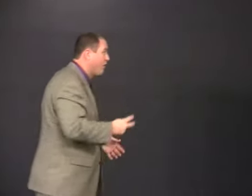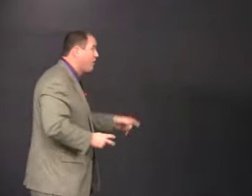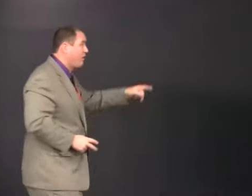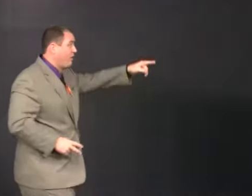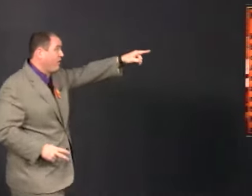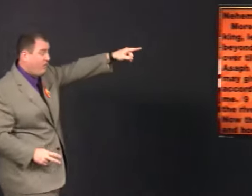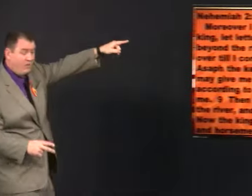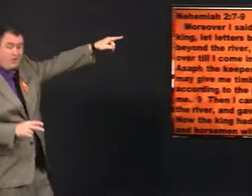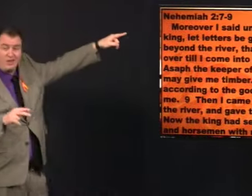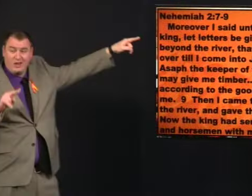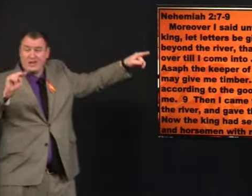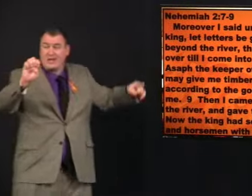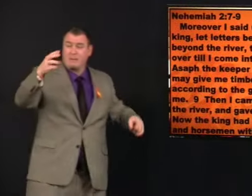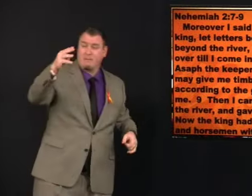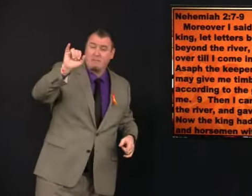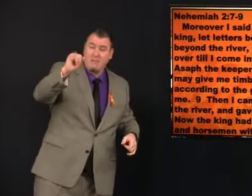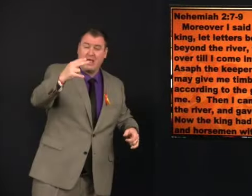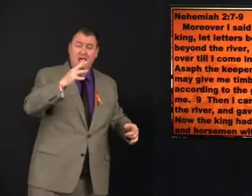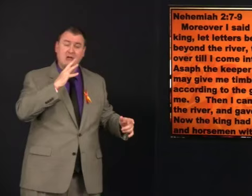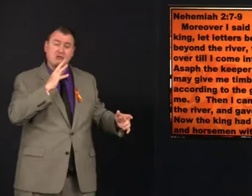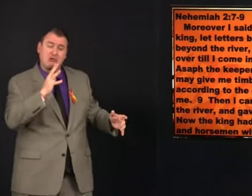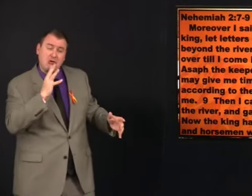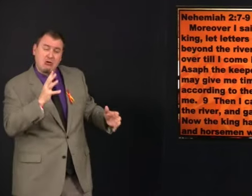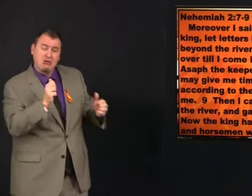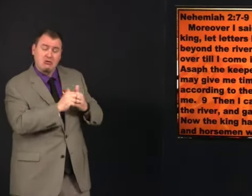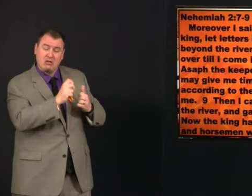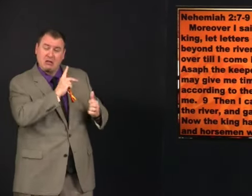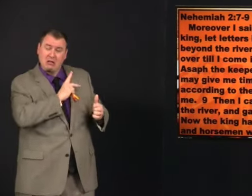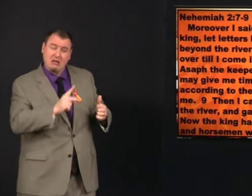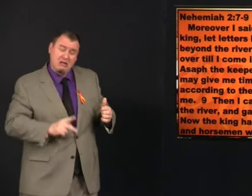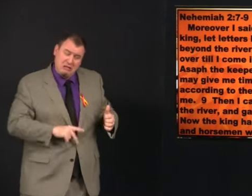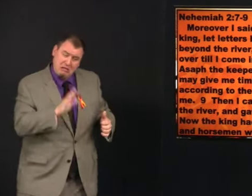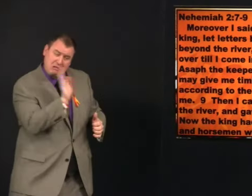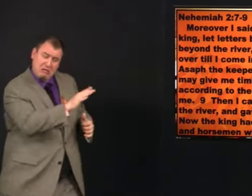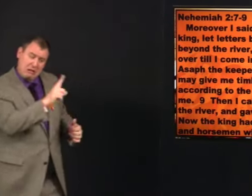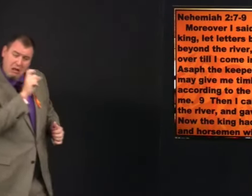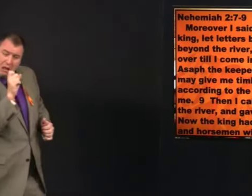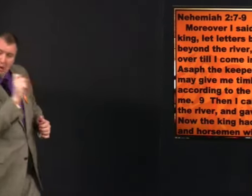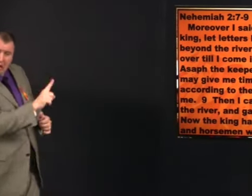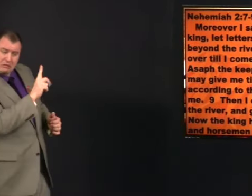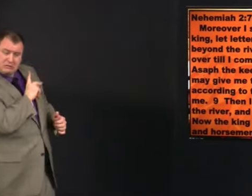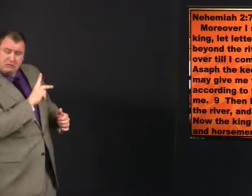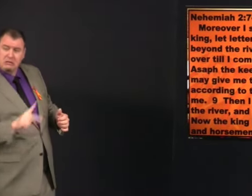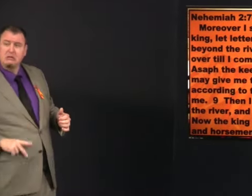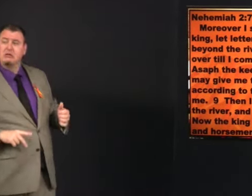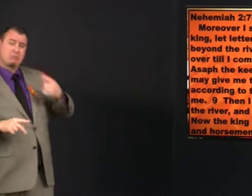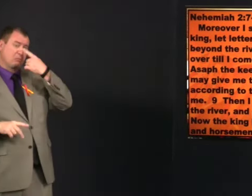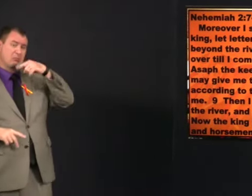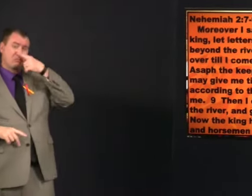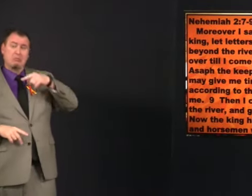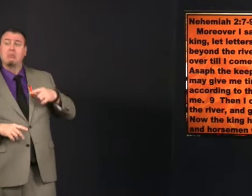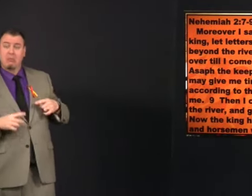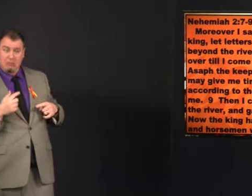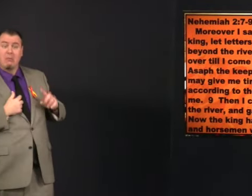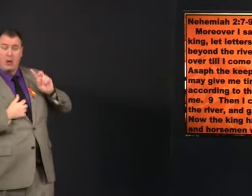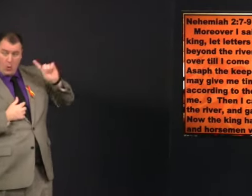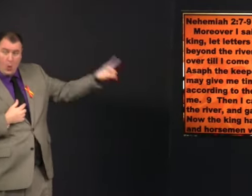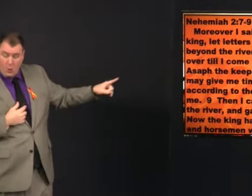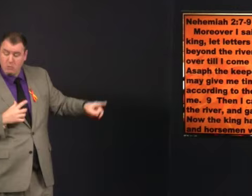So last week we read these verses here. We saw Nehemiah talk to the king and ask